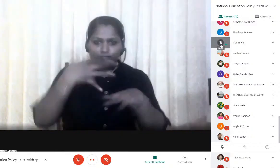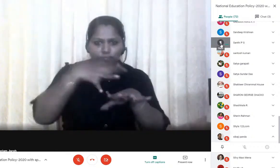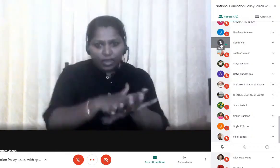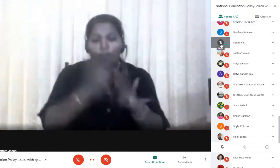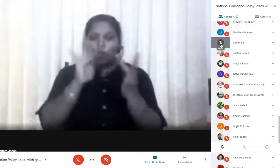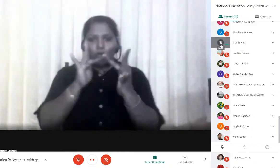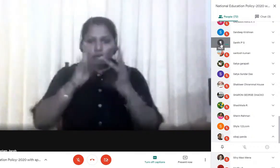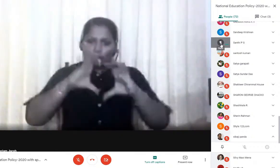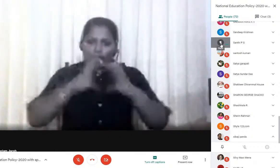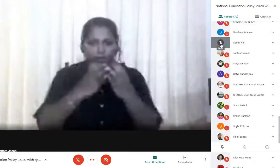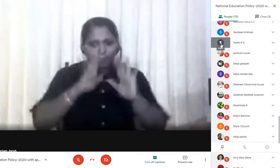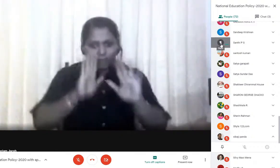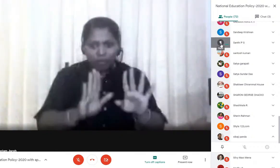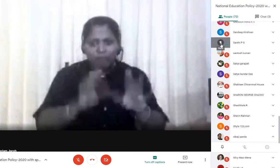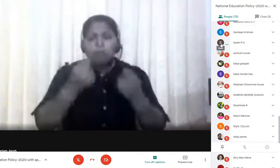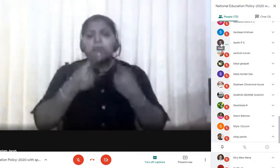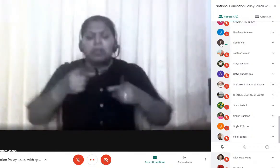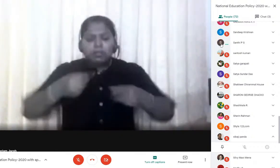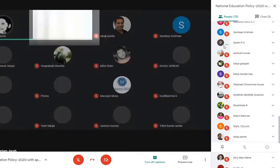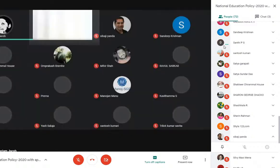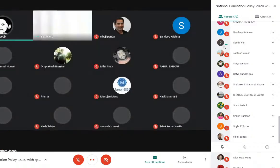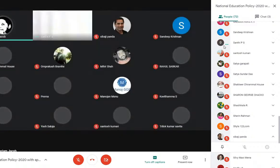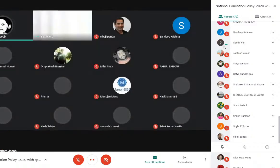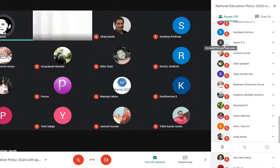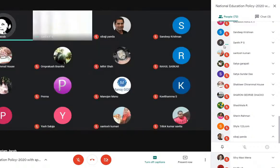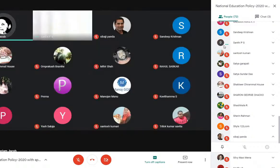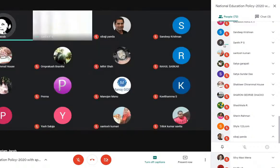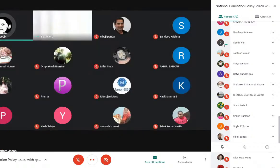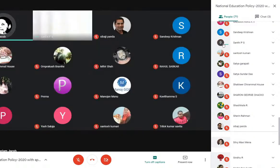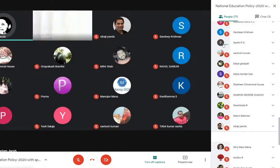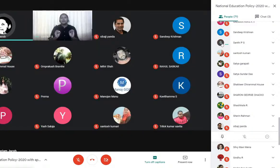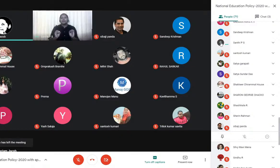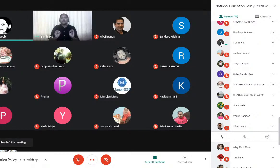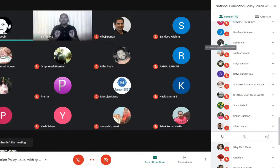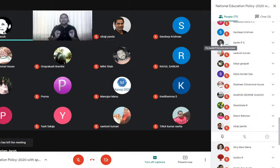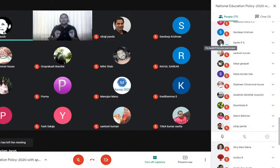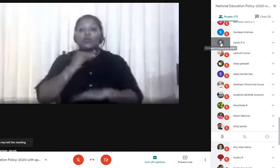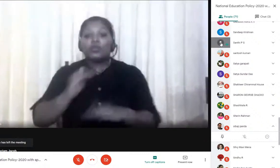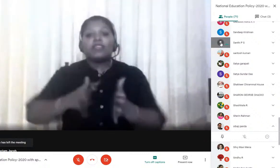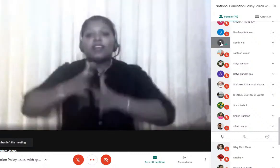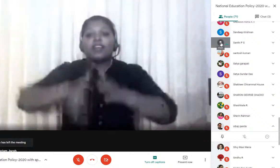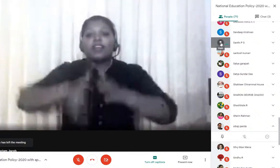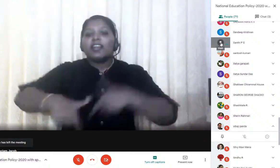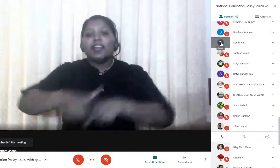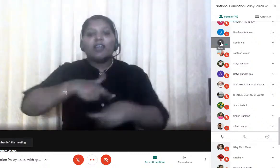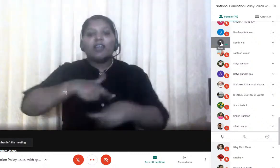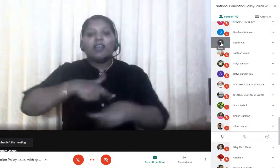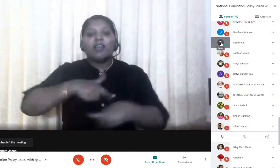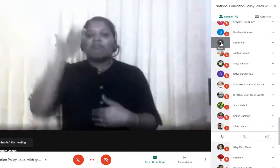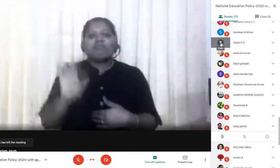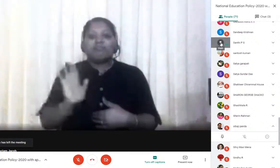but captioning is not good, and they don't know ISL. How can be solved? Does NEP address